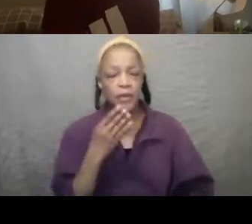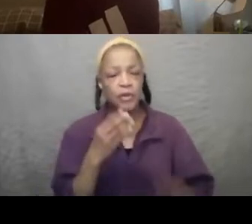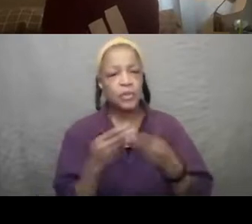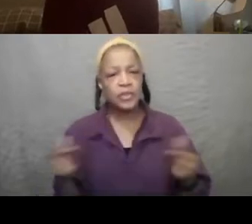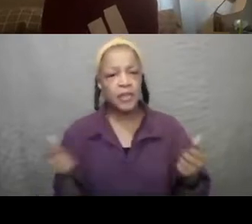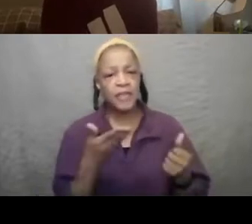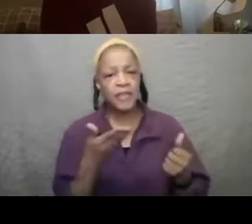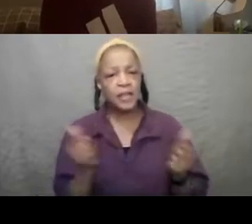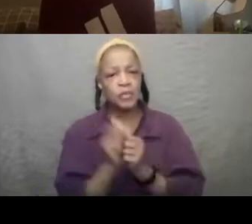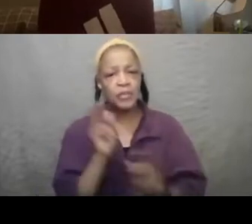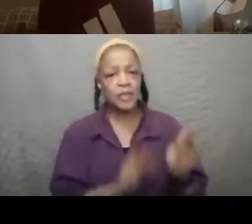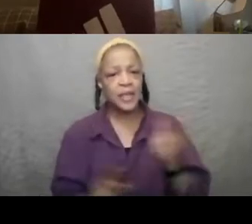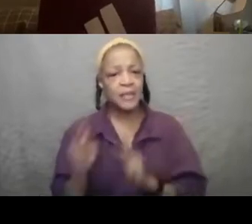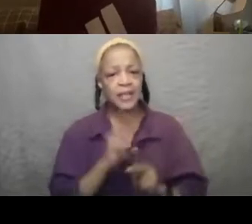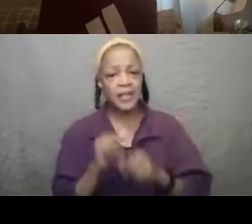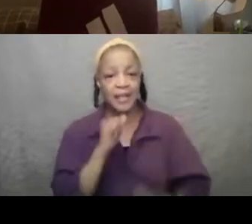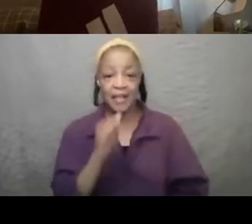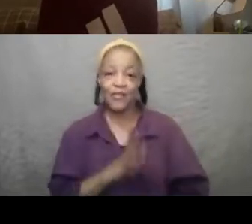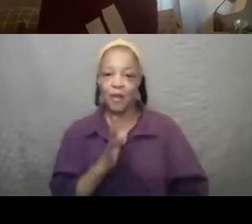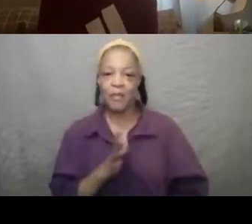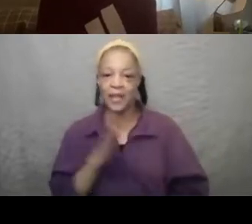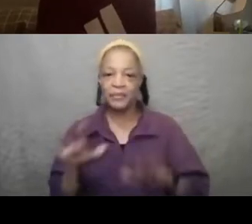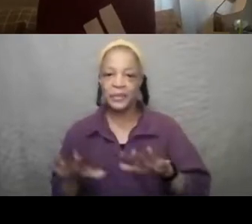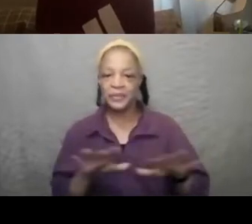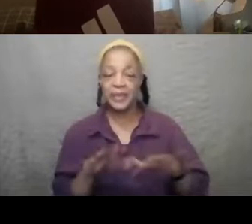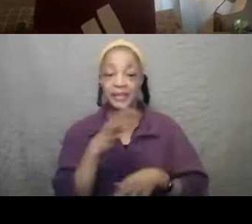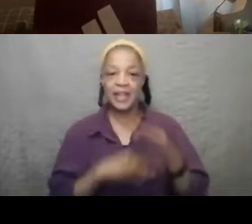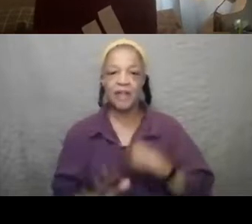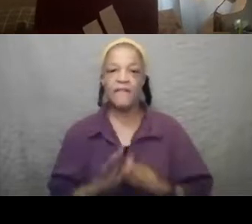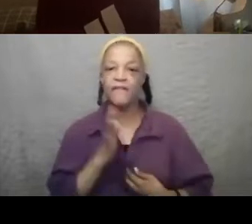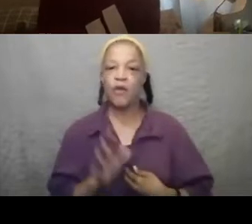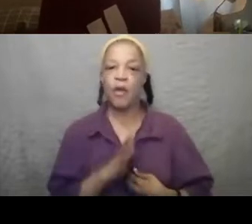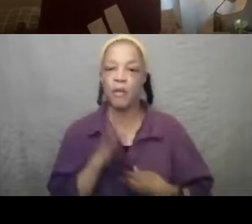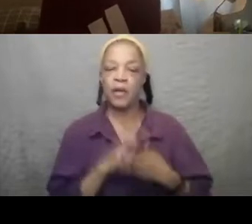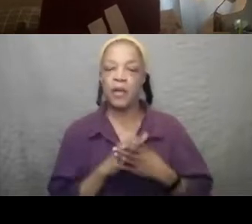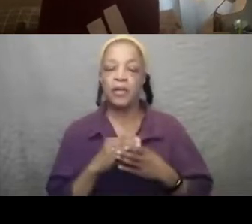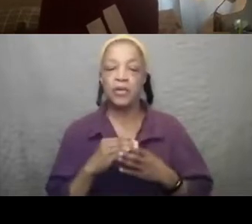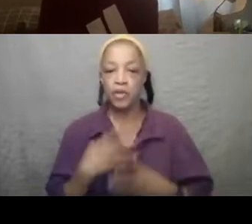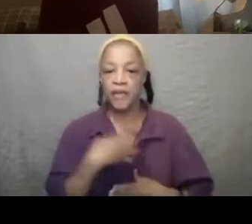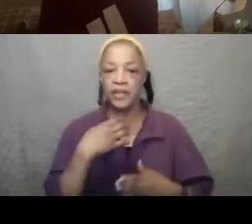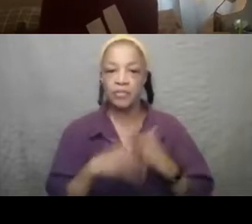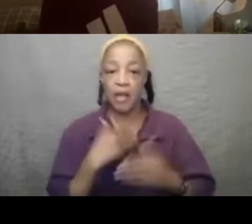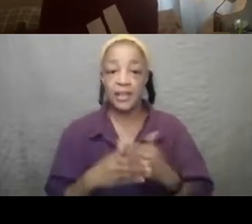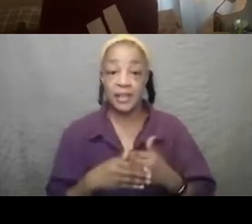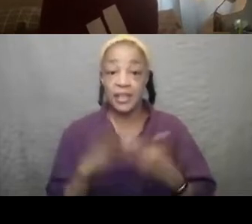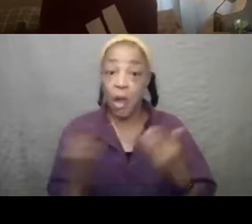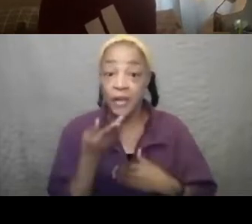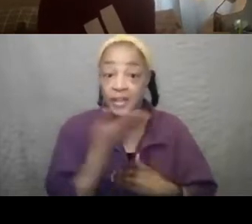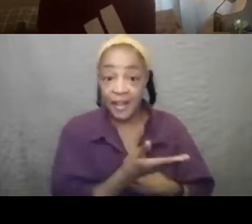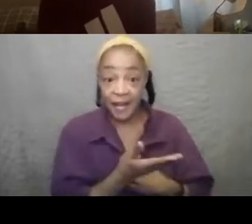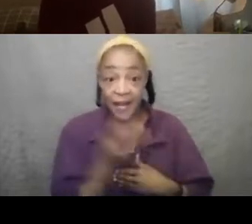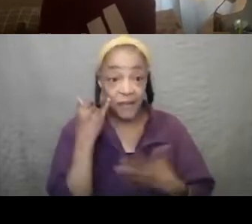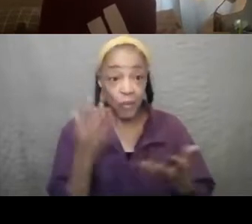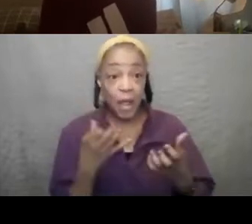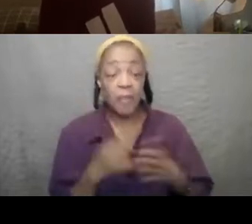people informally instead of going down the formal grievance process. The formal grievance process is always there, but we would much prefer